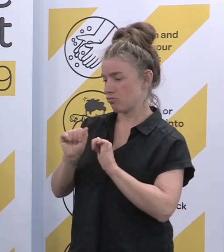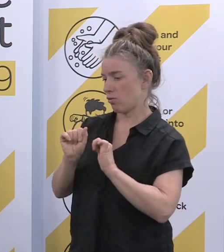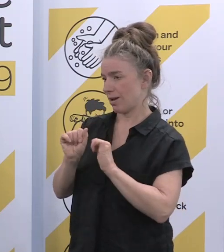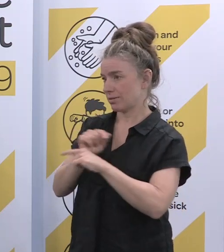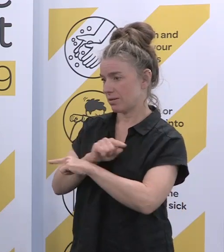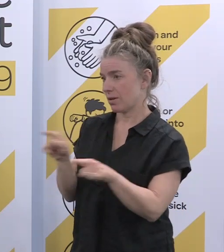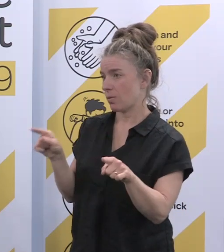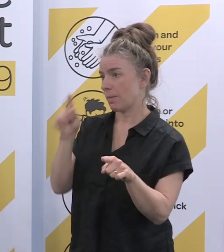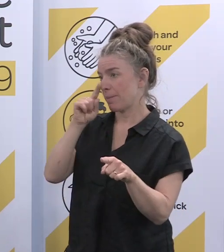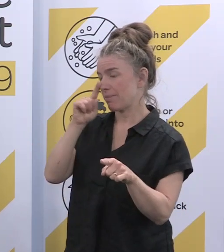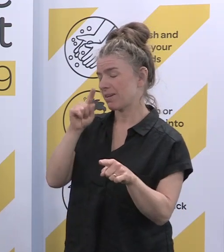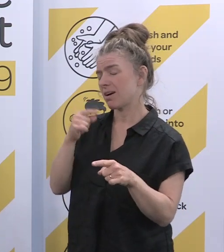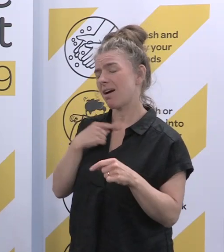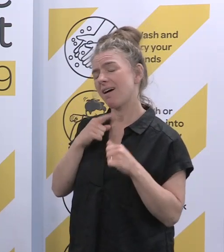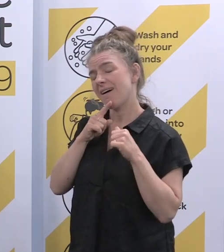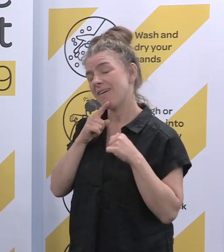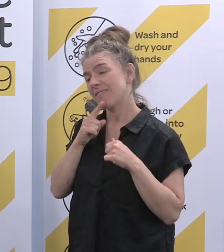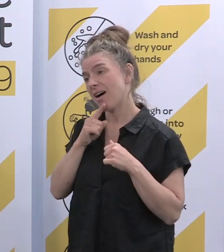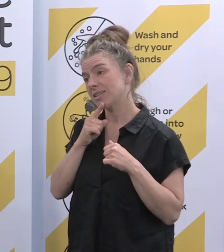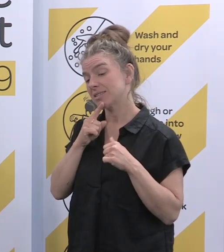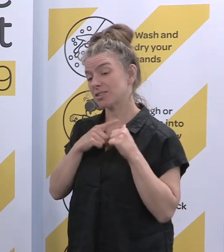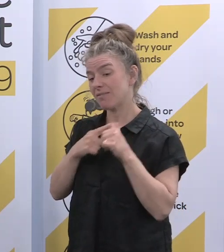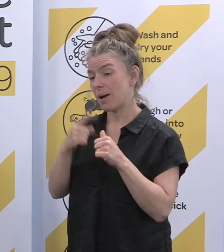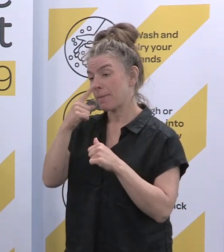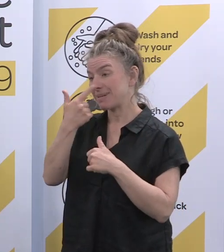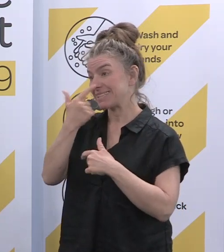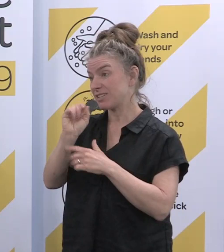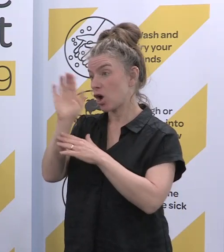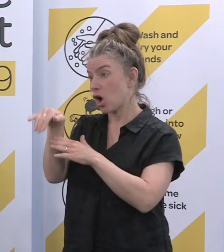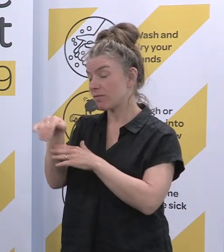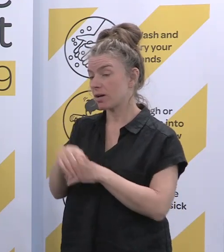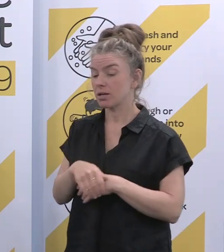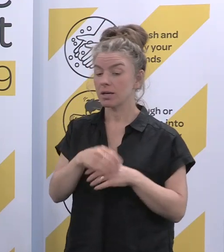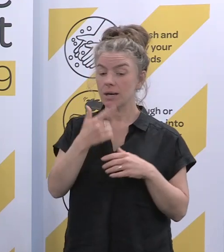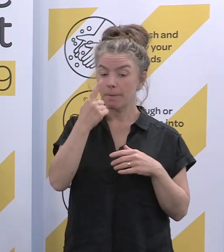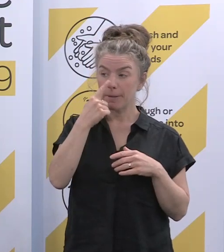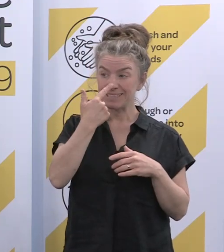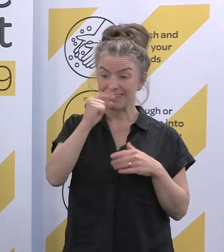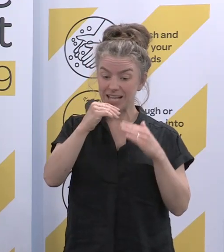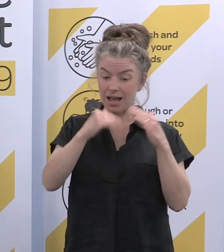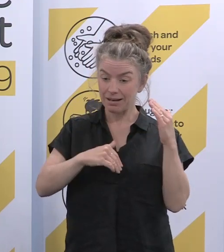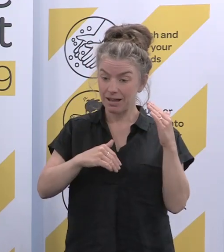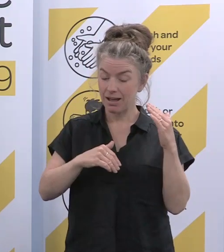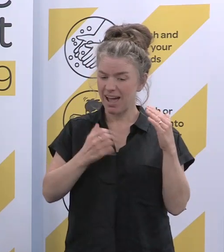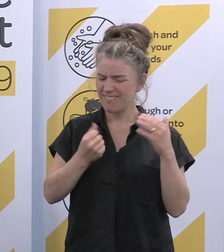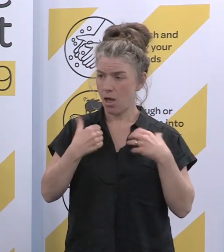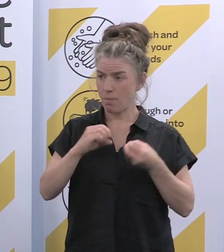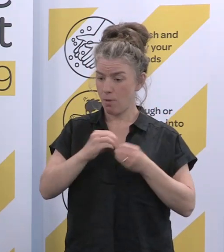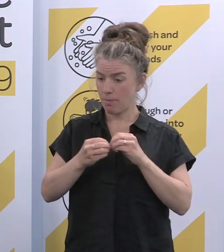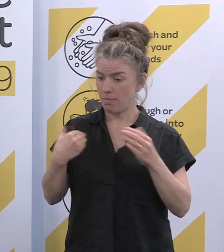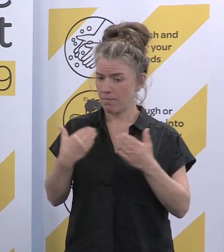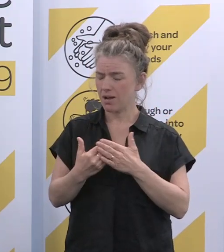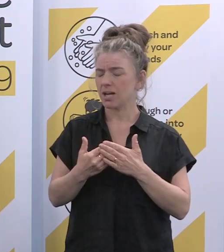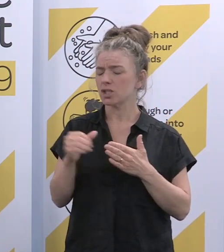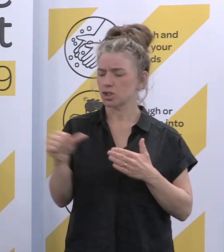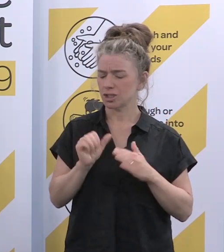Our strong advice is that people over 70 and that people under 70 with pre-existing conditions are enabled to